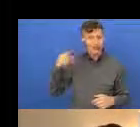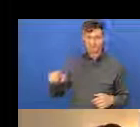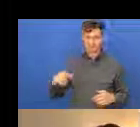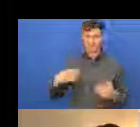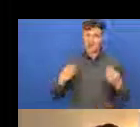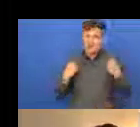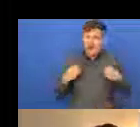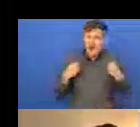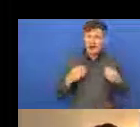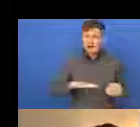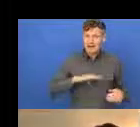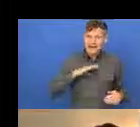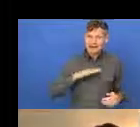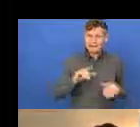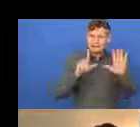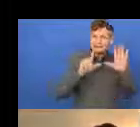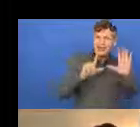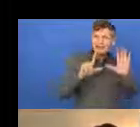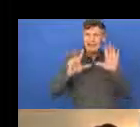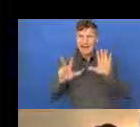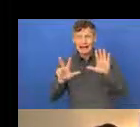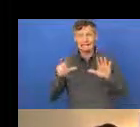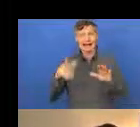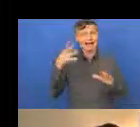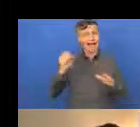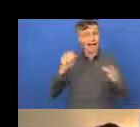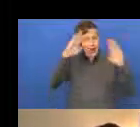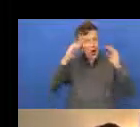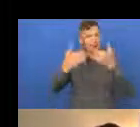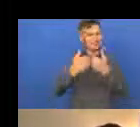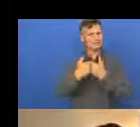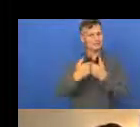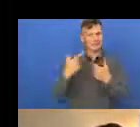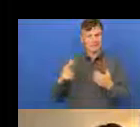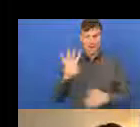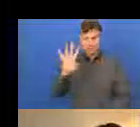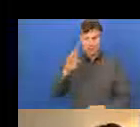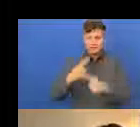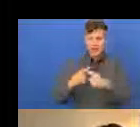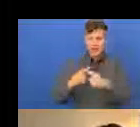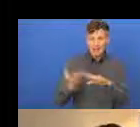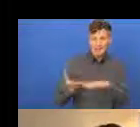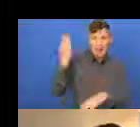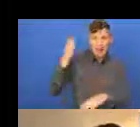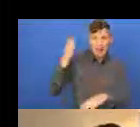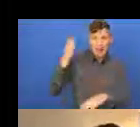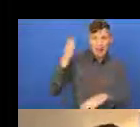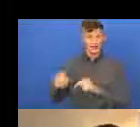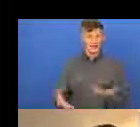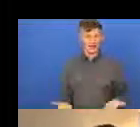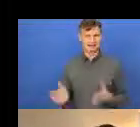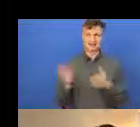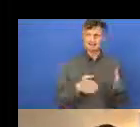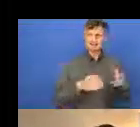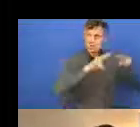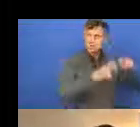than their peers without disabilities. And in a national sample of bullying among primary and secondary school students in the US, 1 in